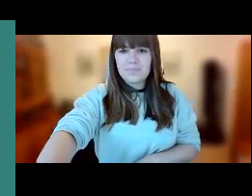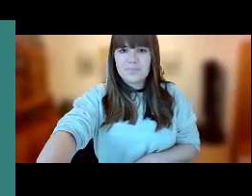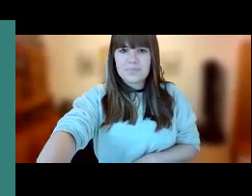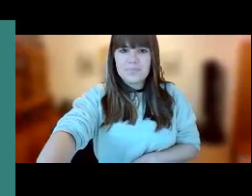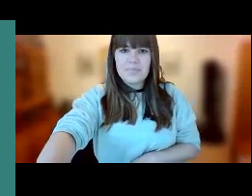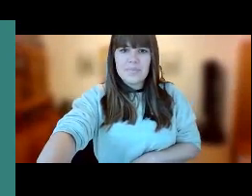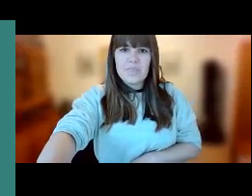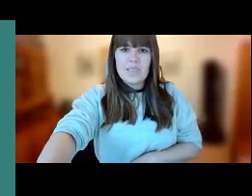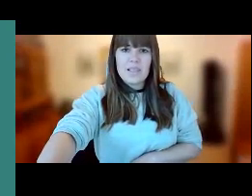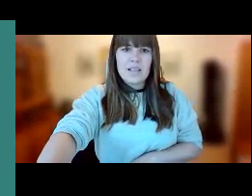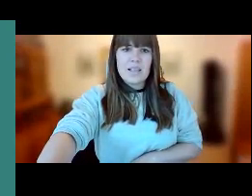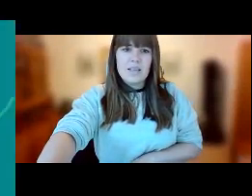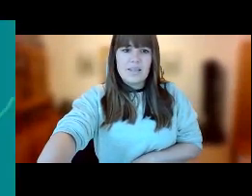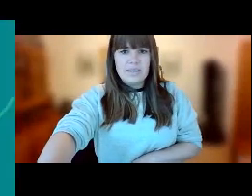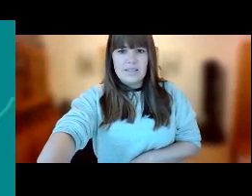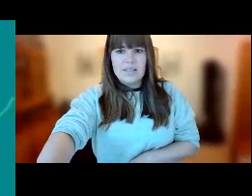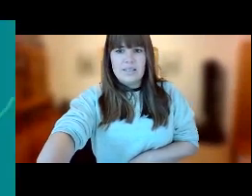people.